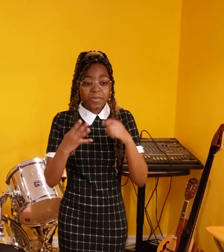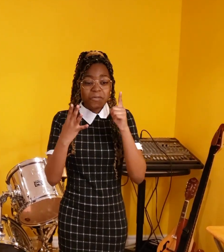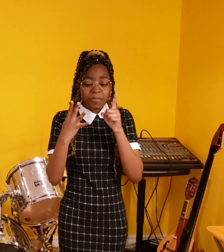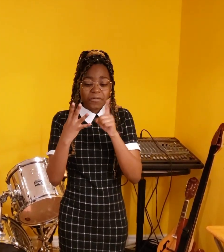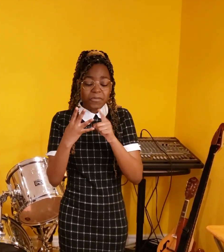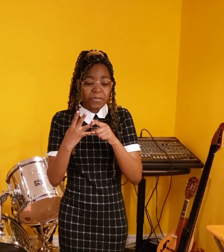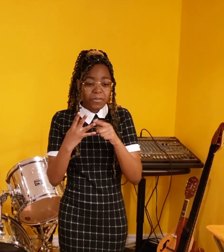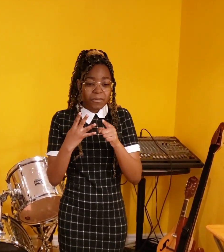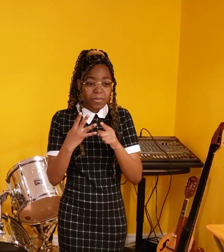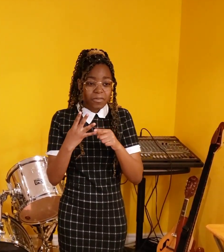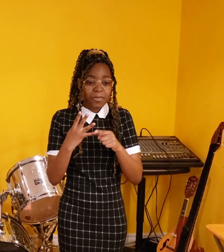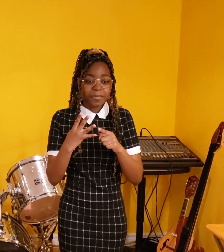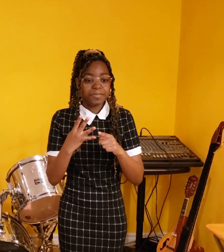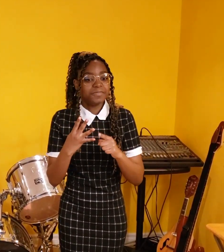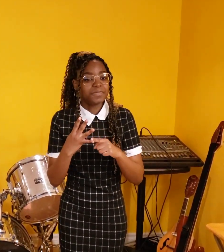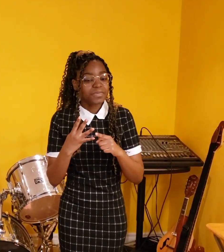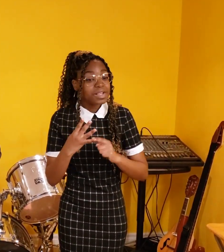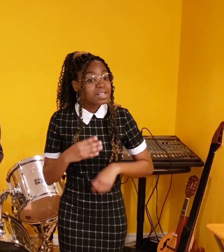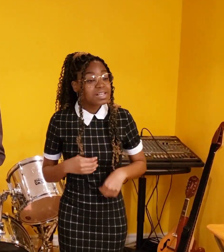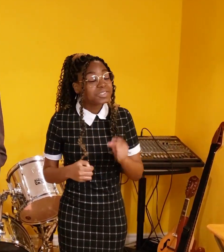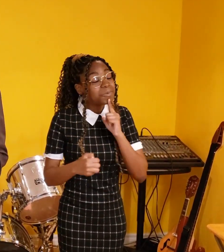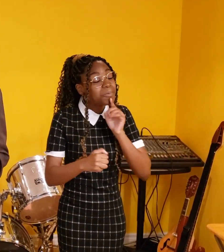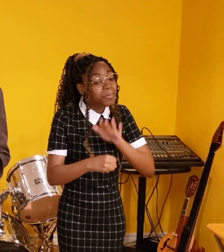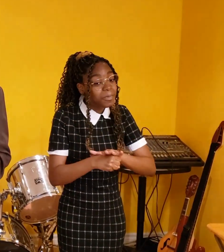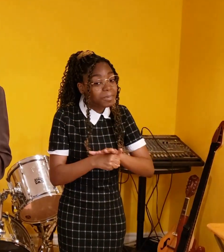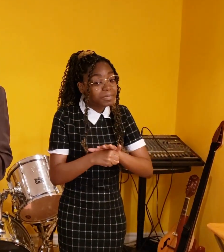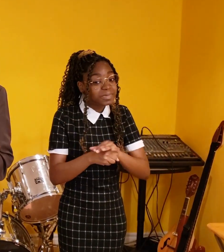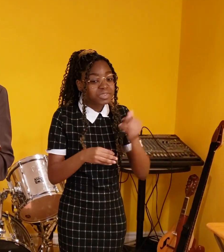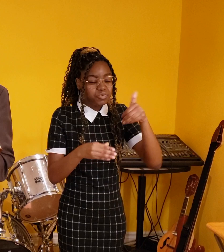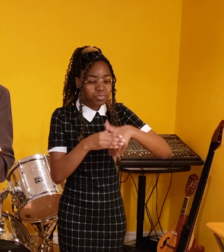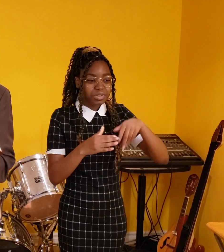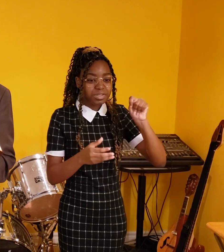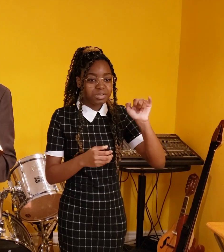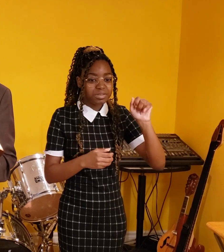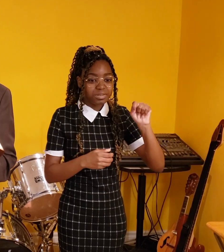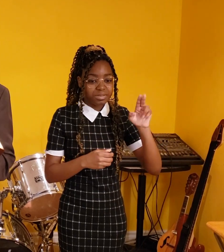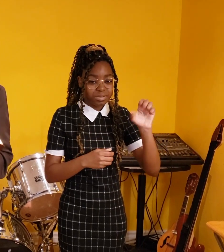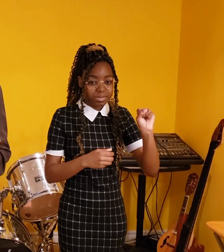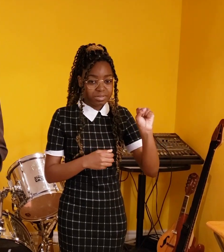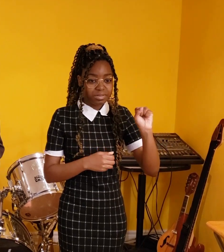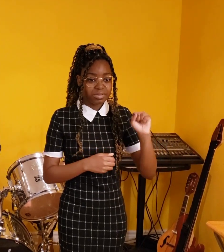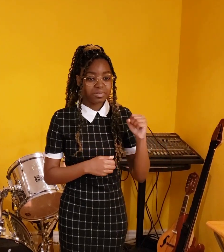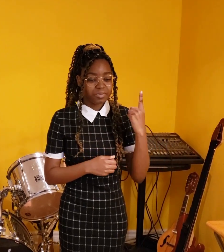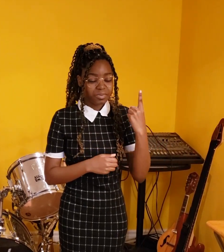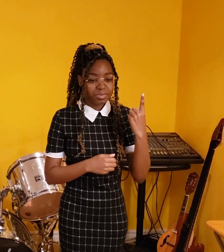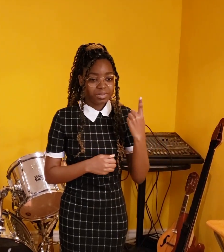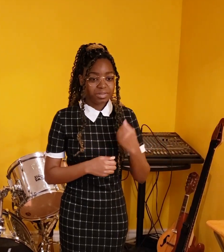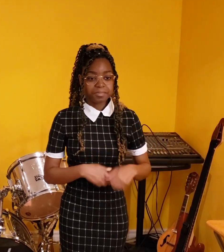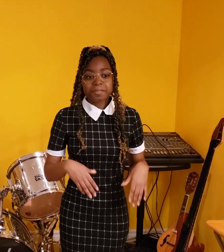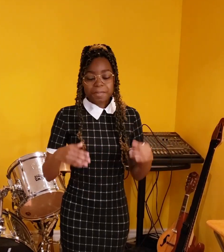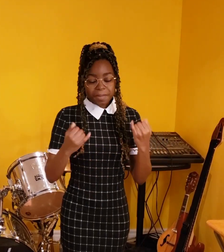in Titus, the book of Titus, chapter 1, verses 1 to 3.